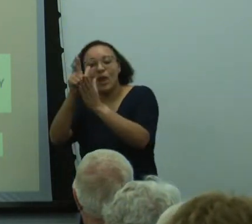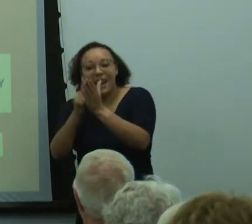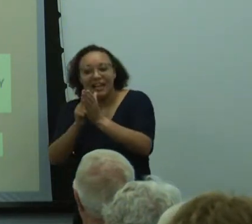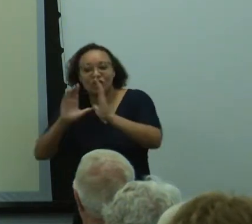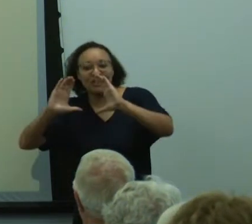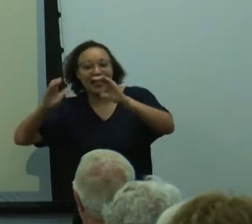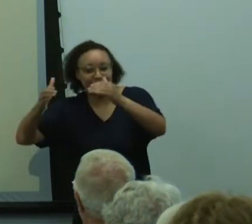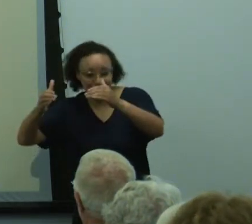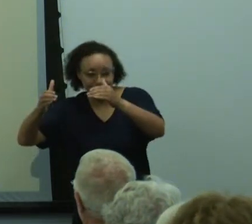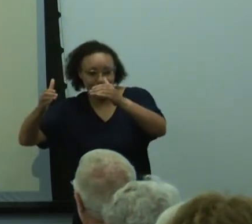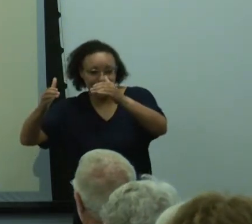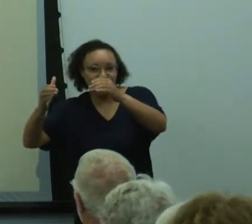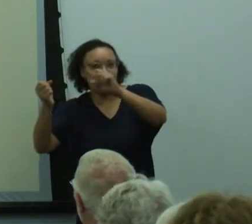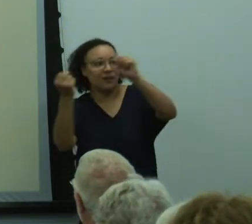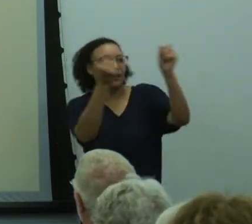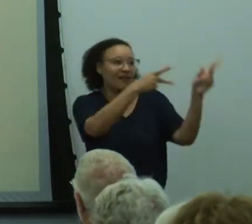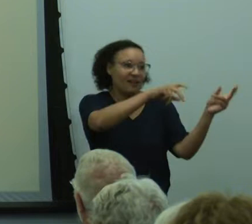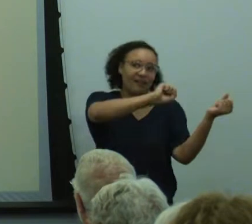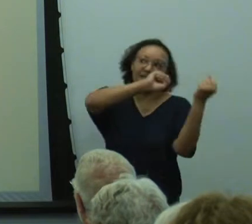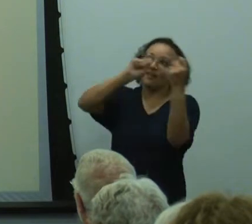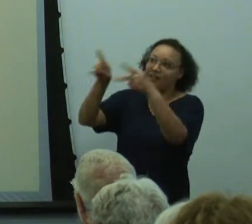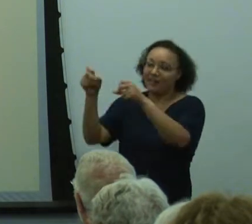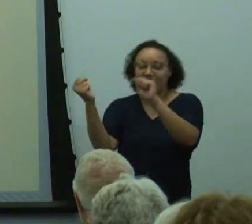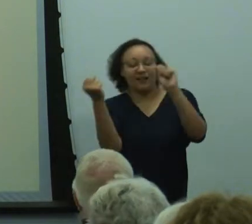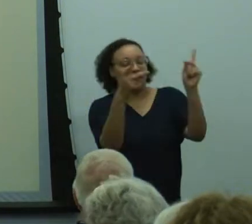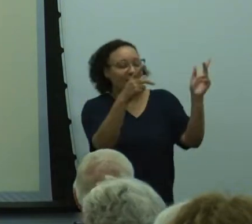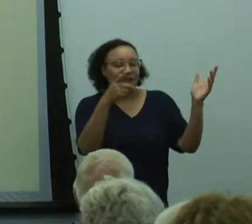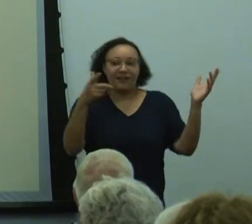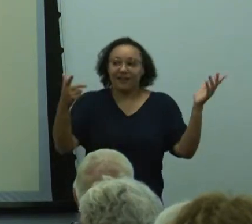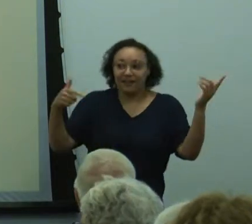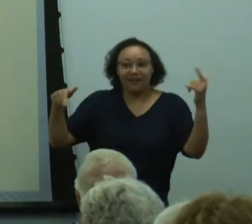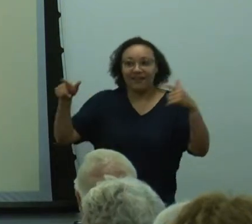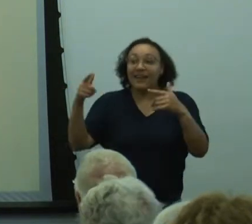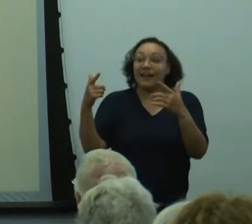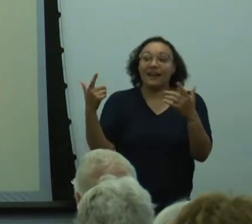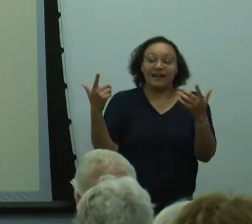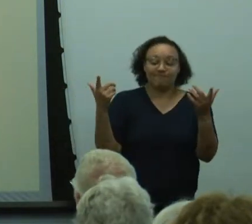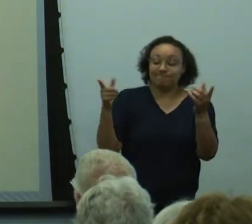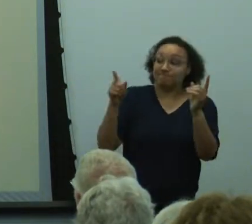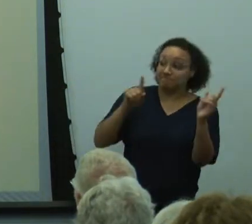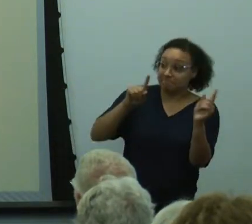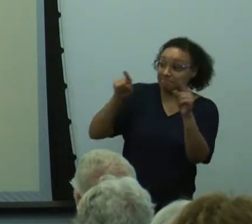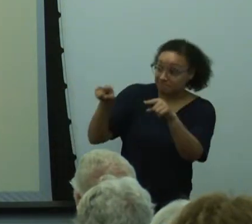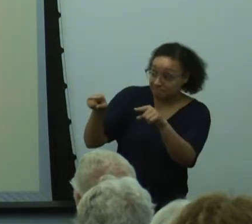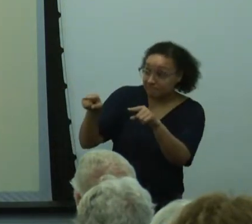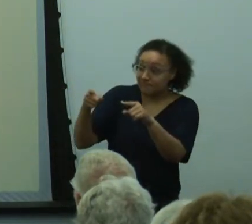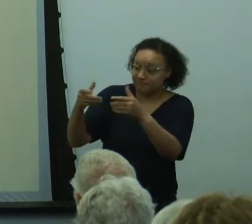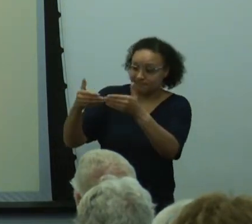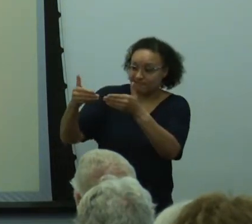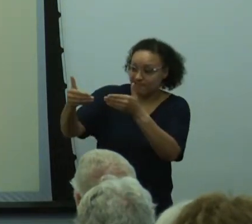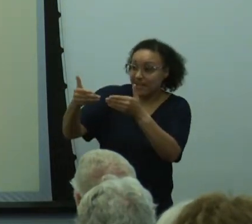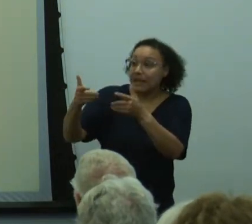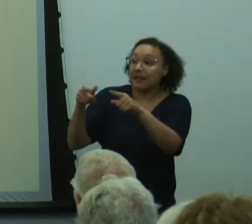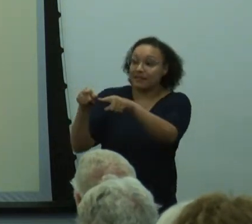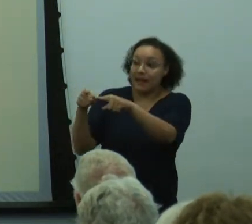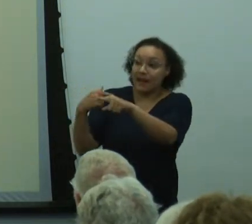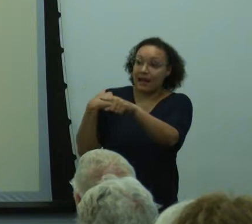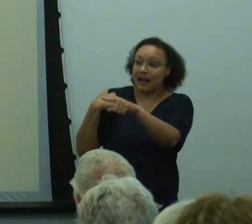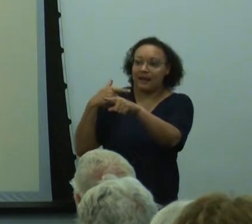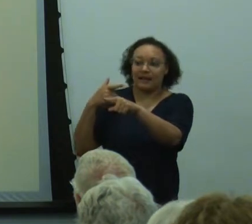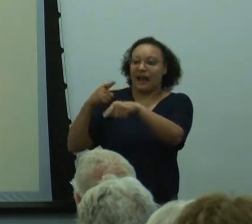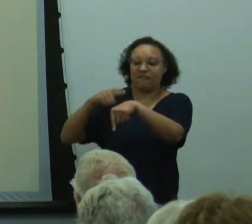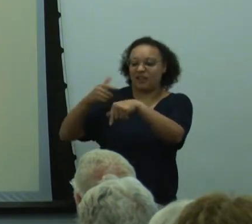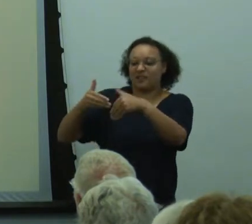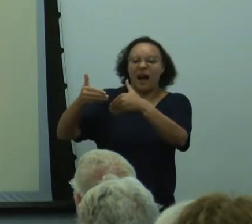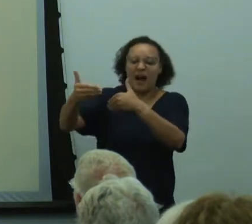right? So, if they can't agree, it's back to the legislature, and they've got a timeline to adopt it. I won't